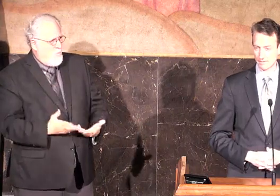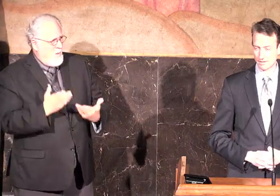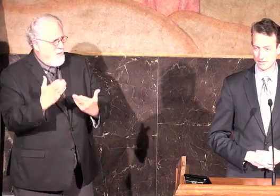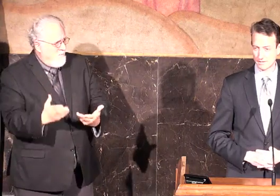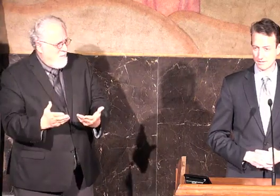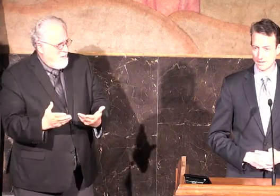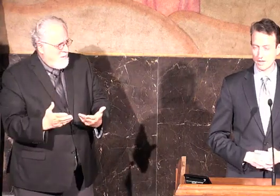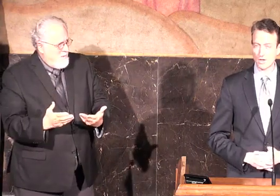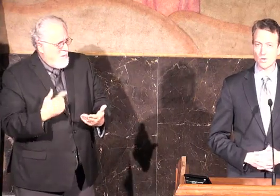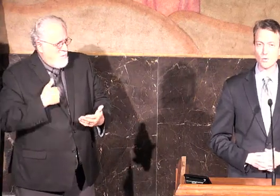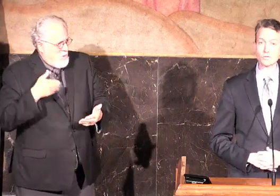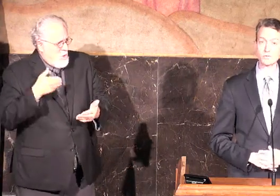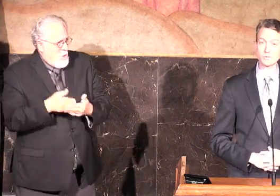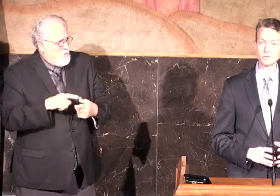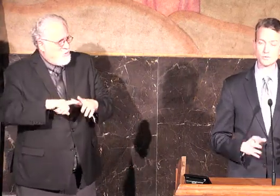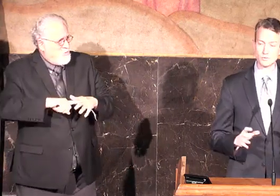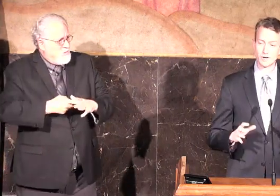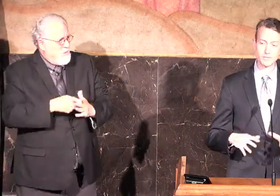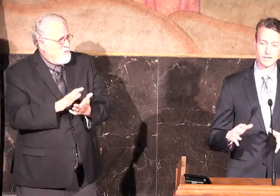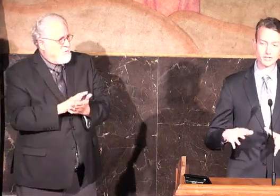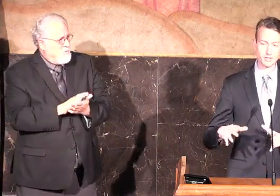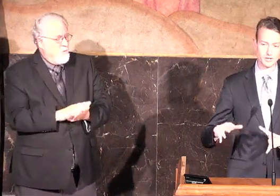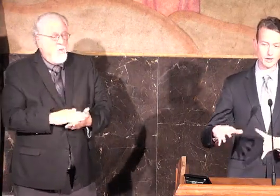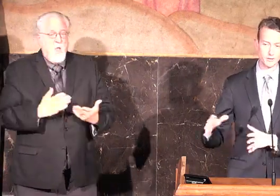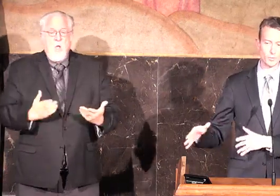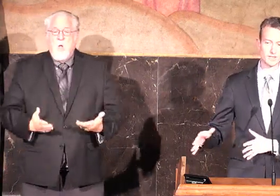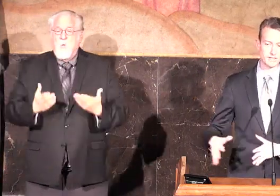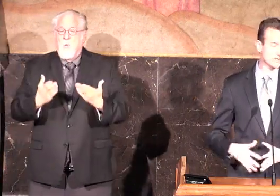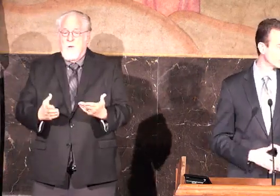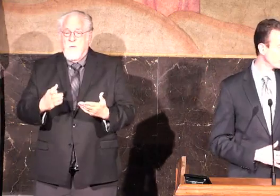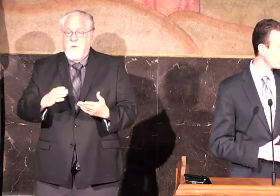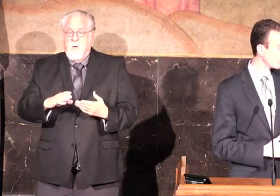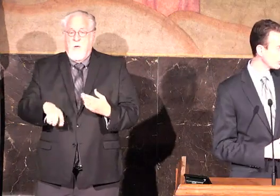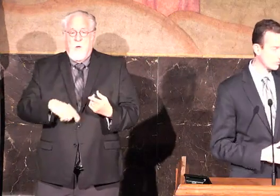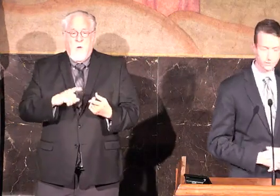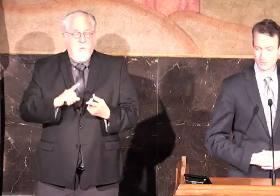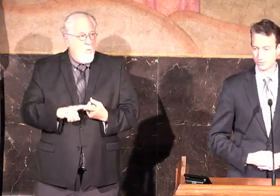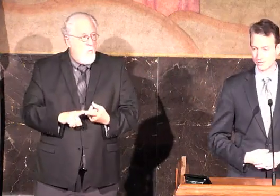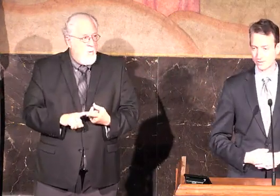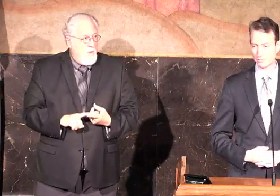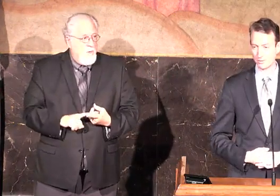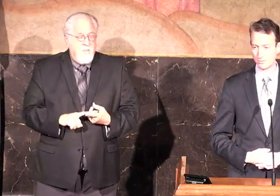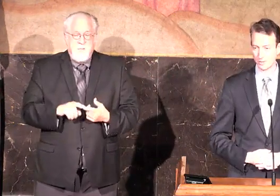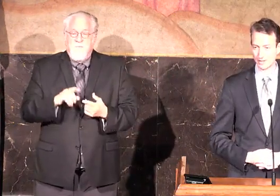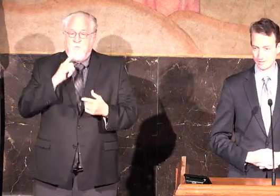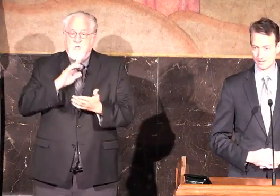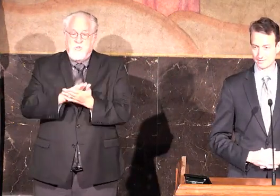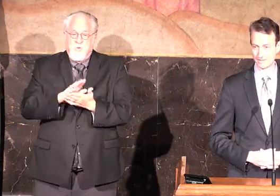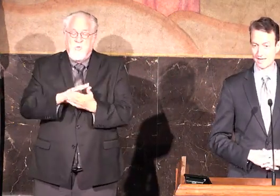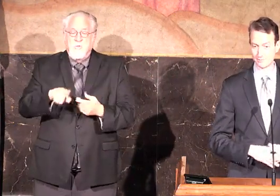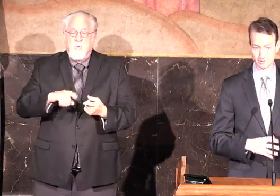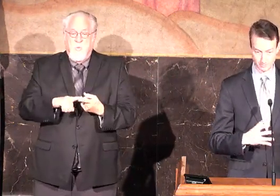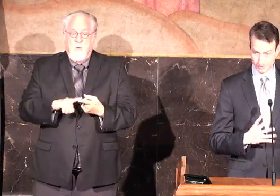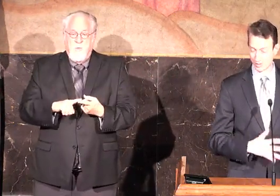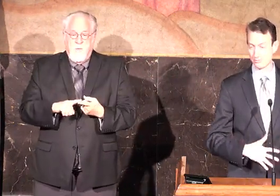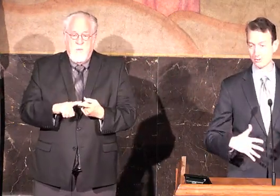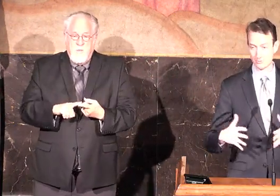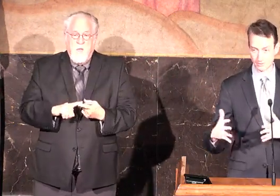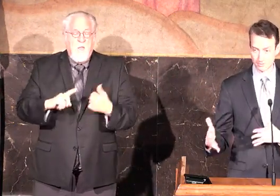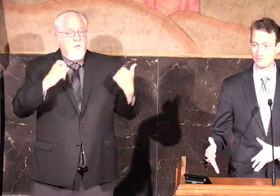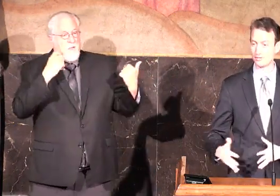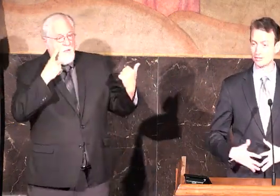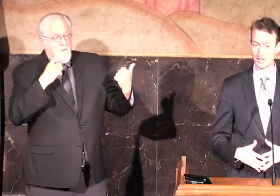Out from the start of school? Well, so the recommendation on when to actually move forward with schools, I think, will be one that's had with the